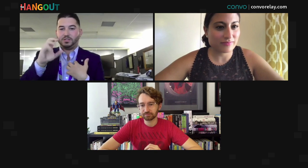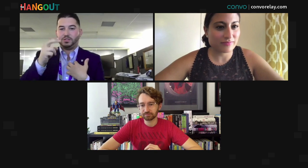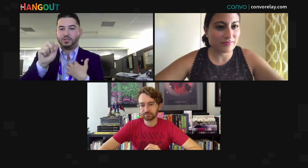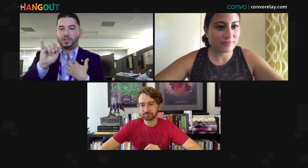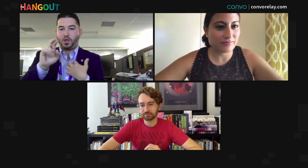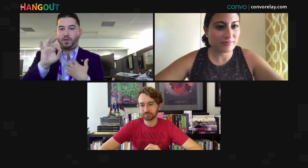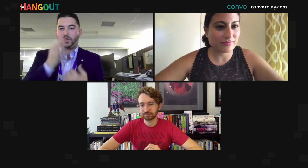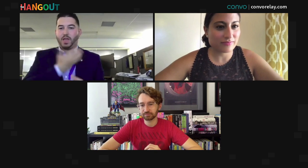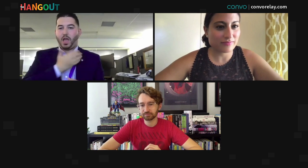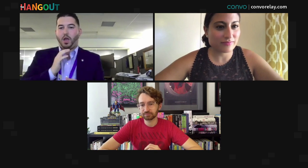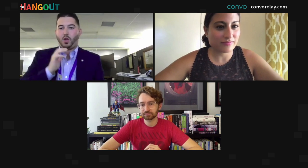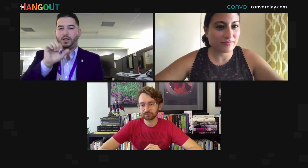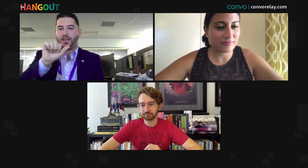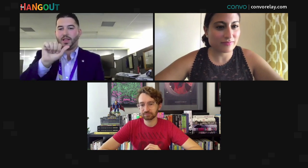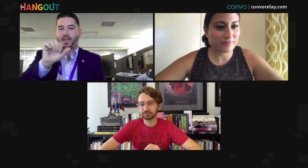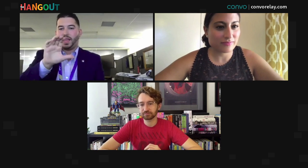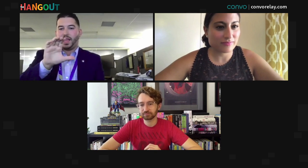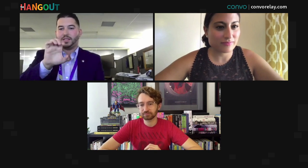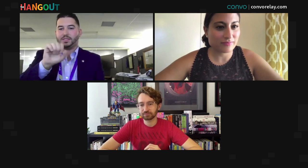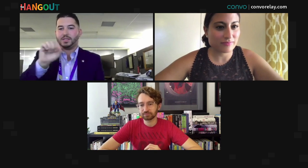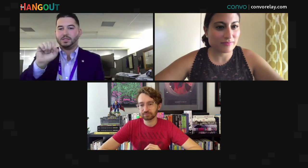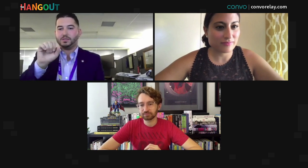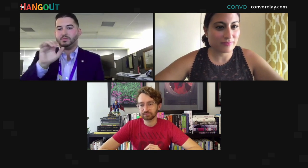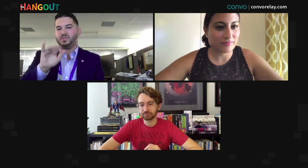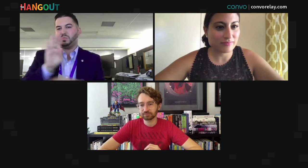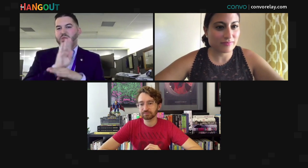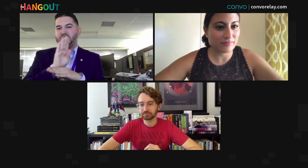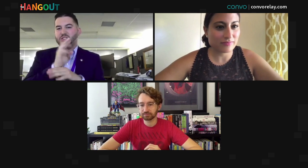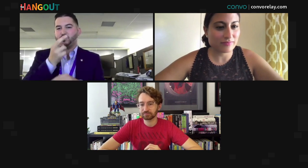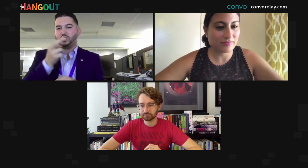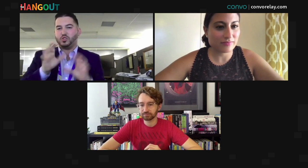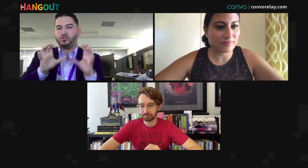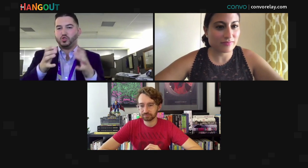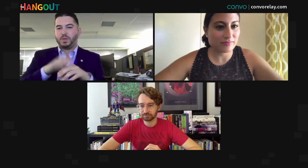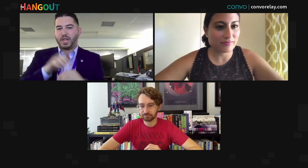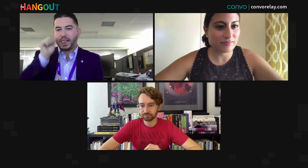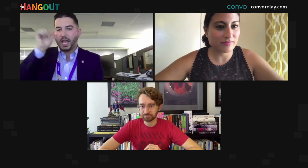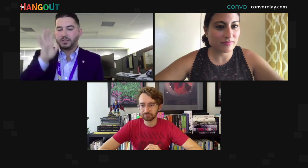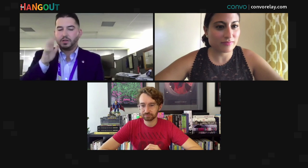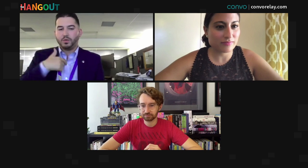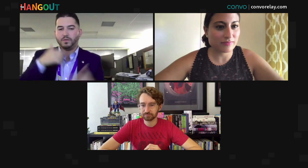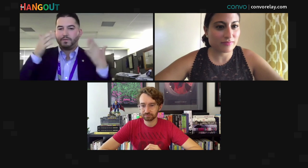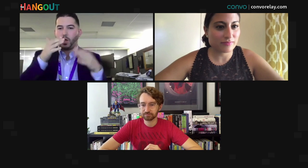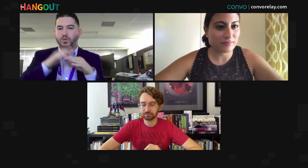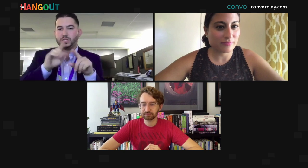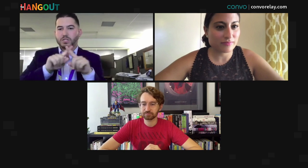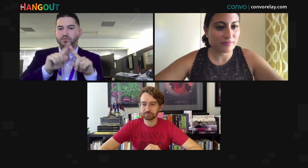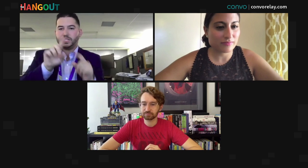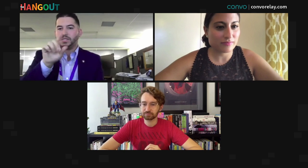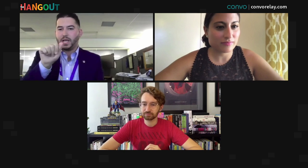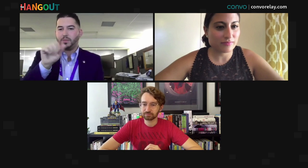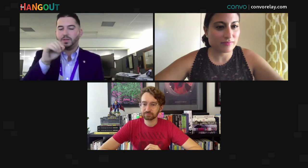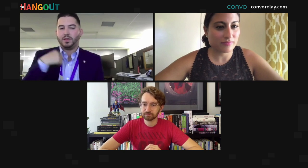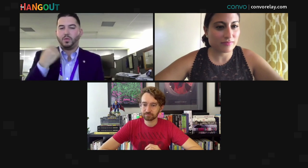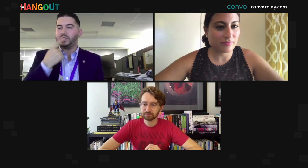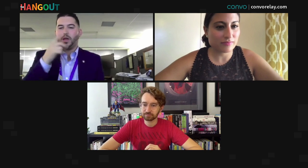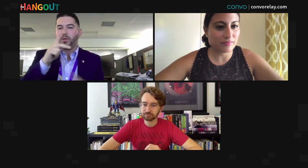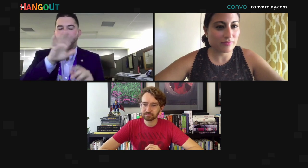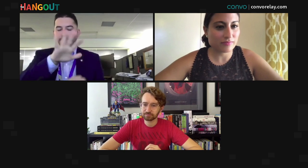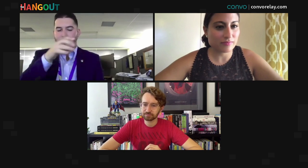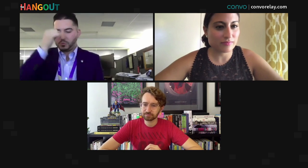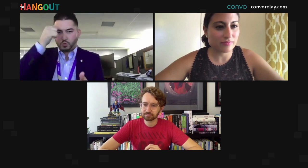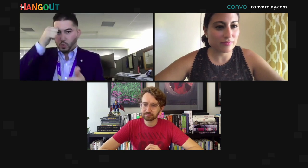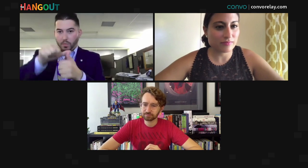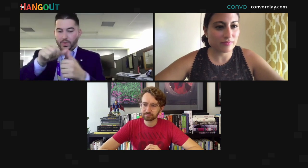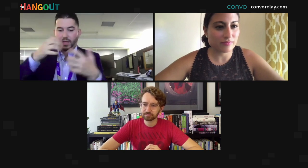people that I'm the vice chair of our Access, the business resource group in Alaska Airlines. And I focus on